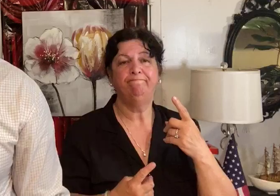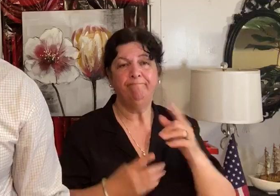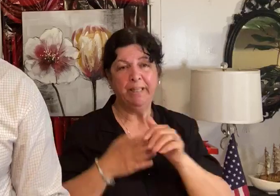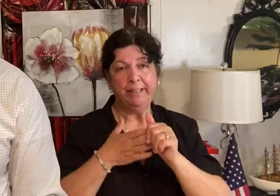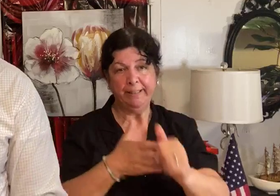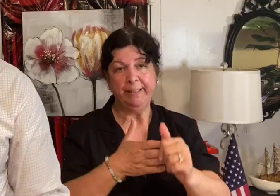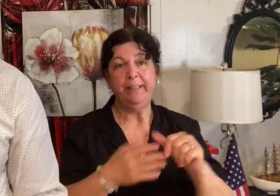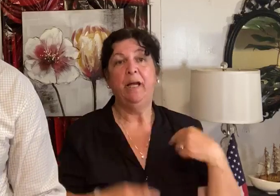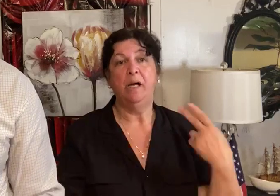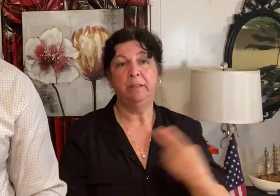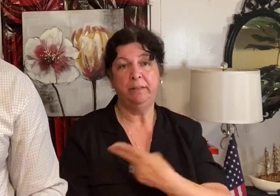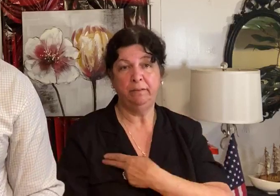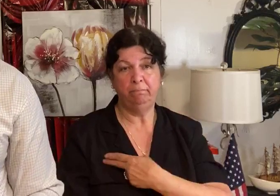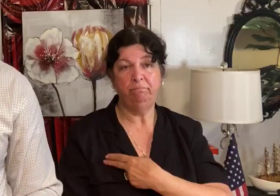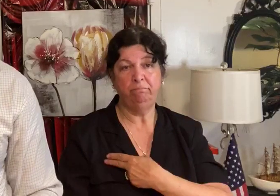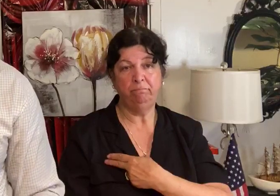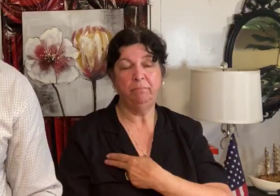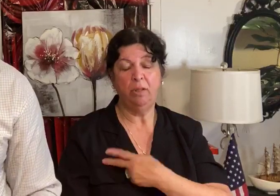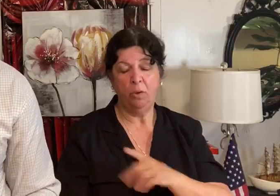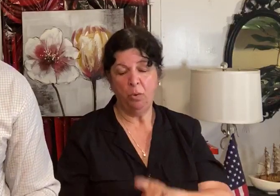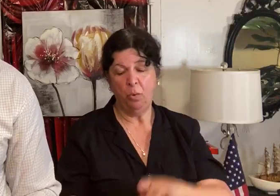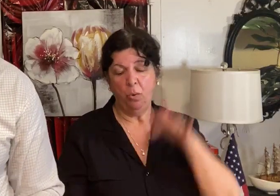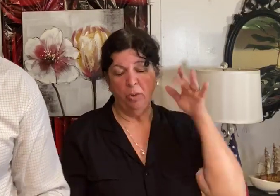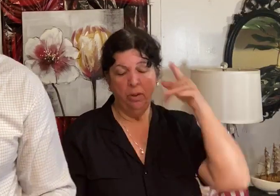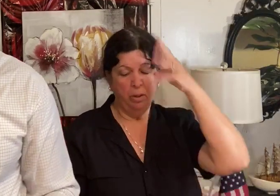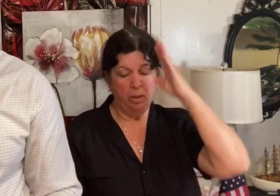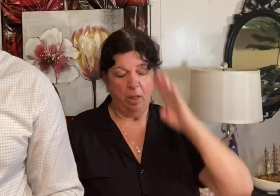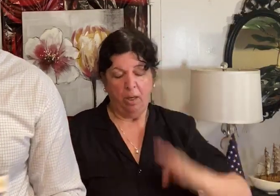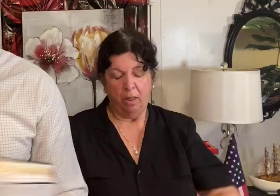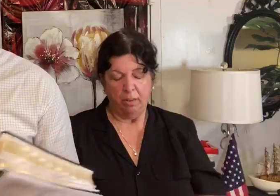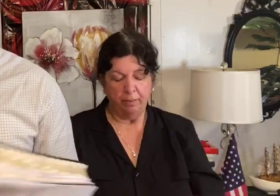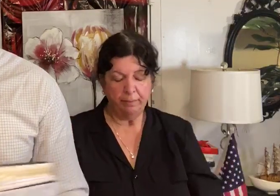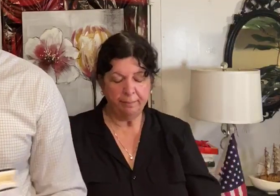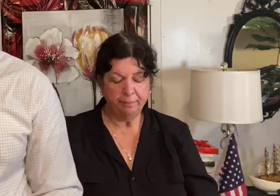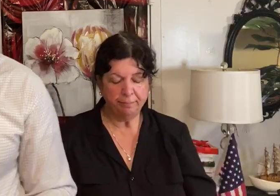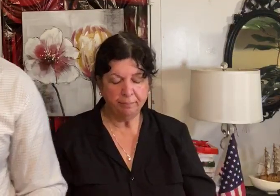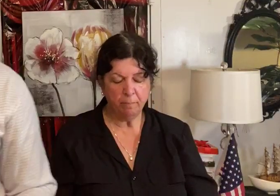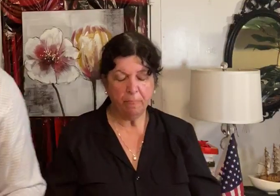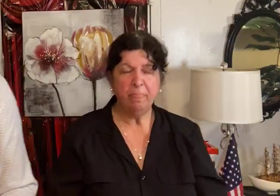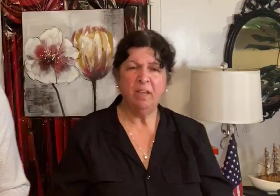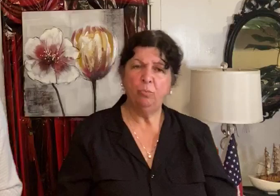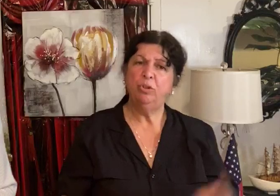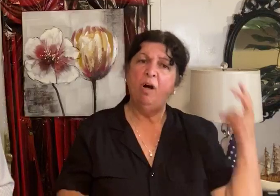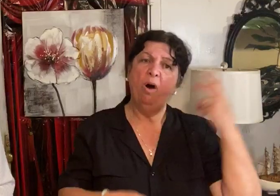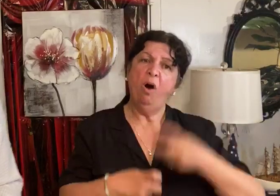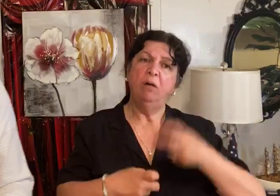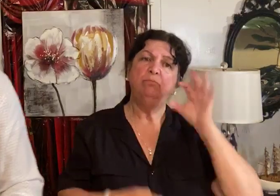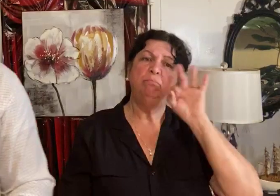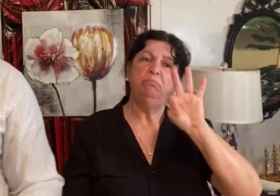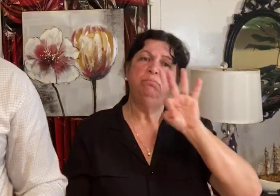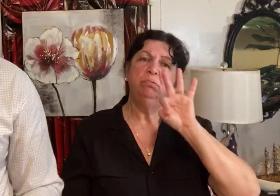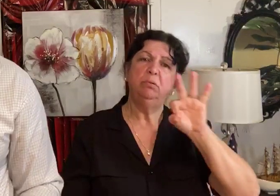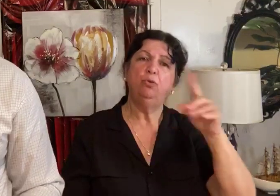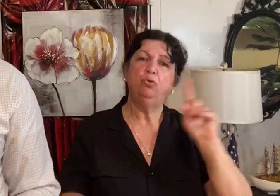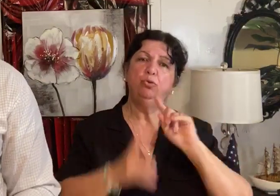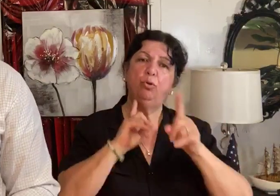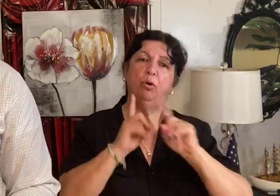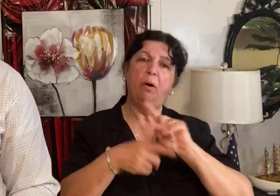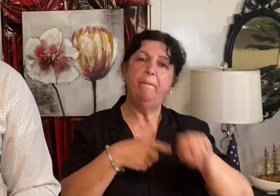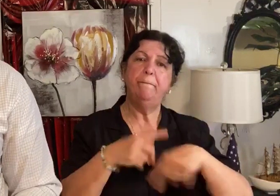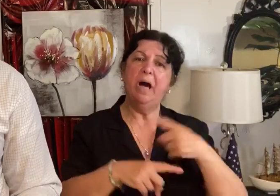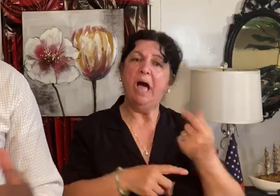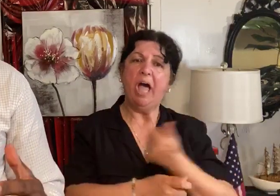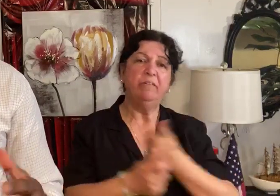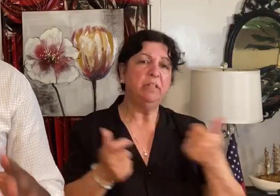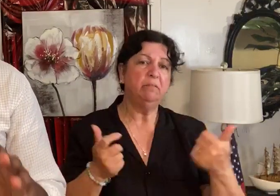Just know that. Amen. Glory to God. I got on some of you. This was some kind of hard preaching. Talked about everything